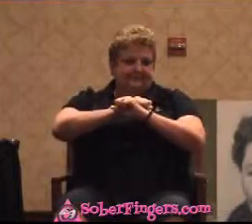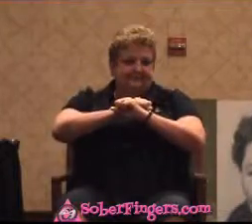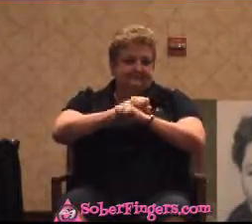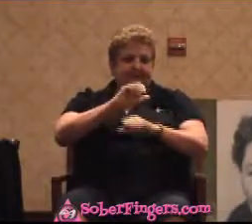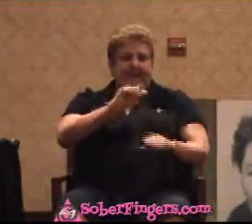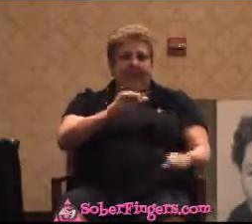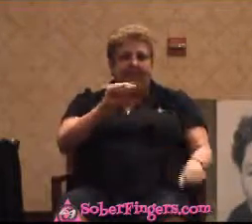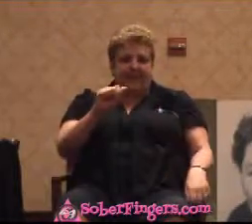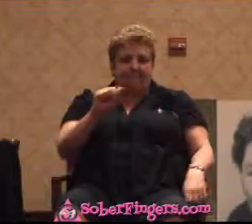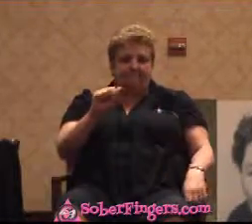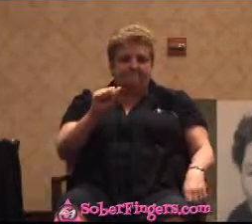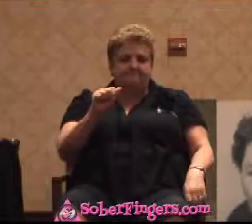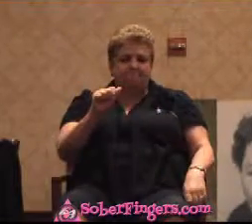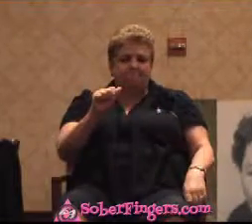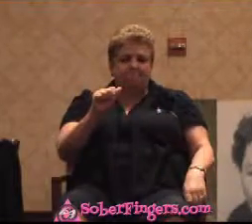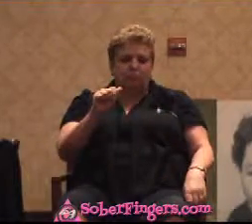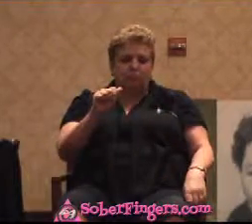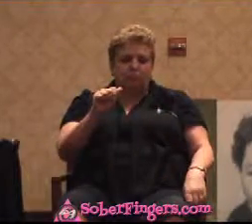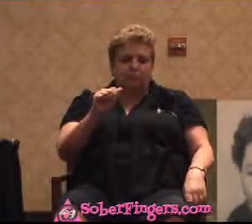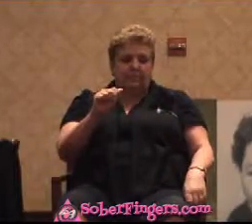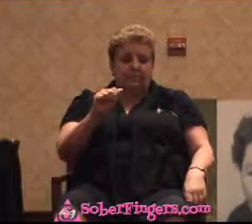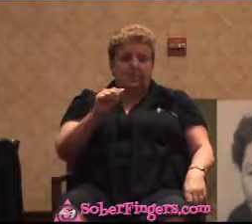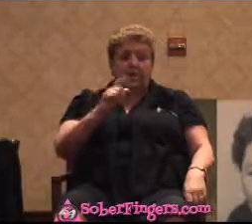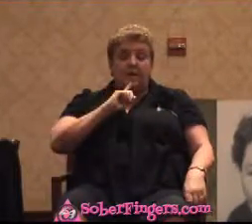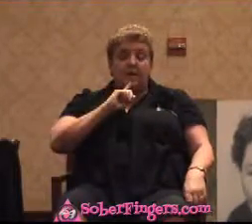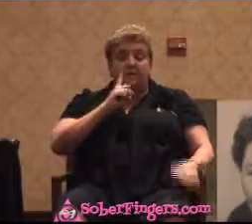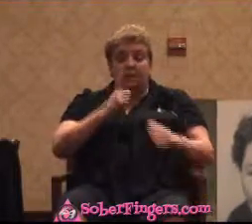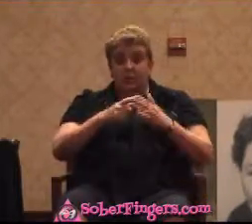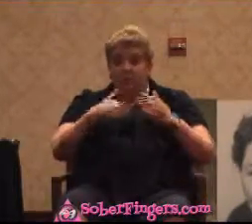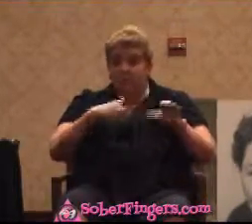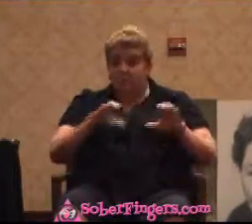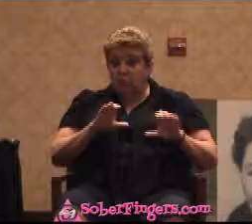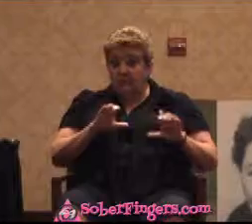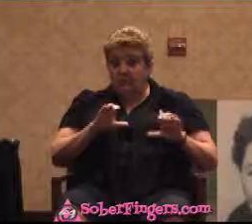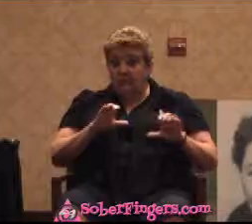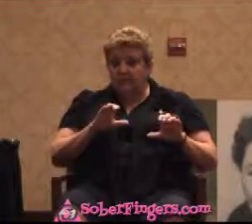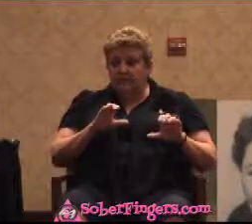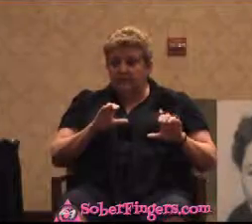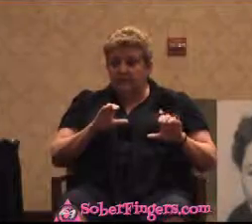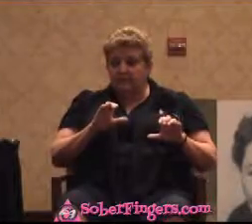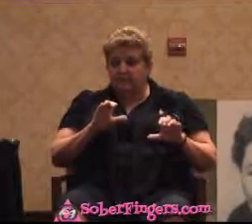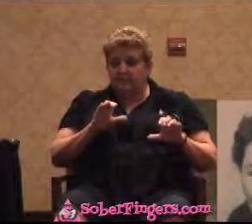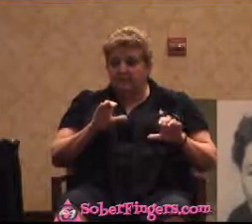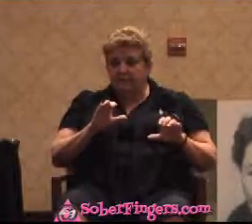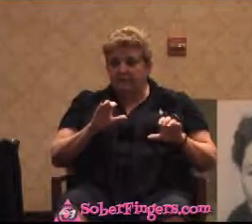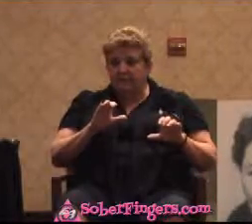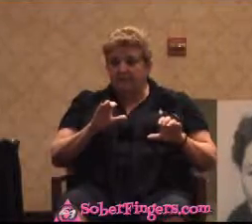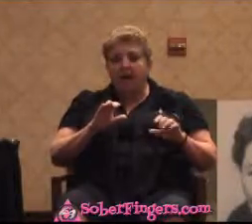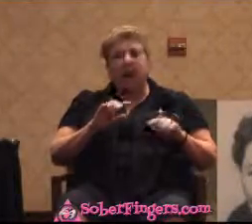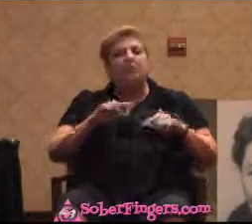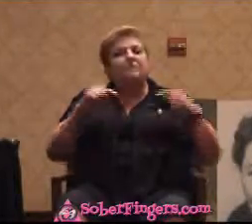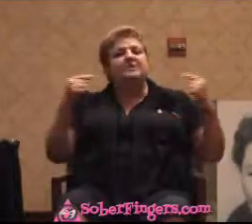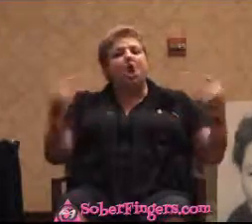Alcoholics Anonymous. But really what I was doing was I was harming God's